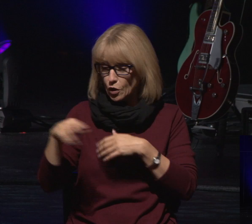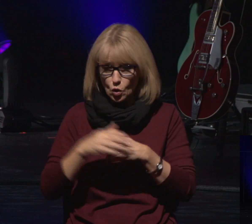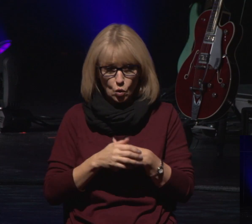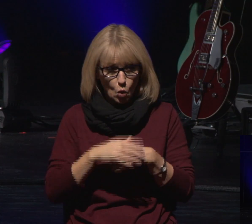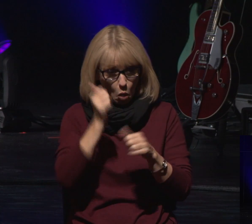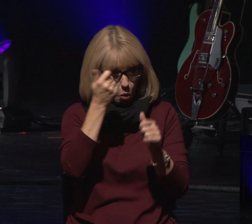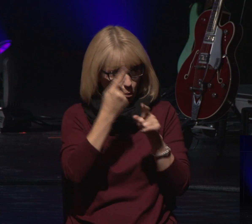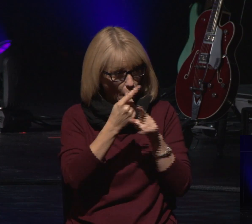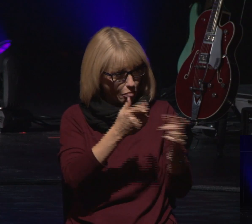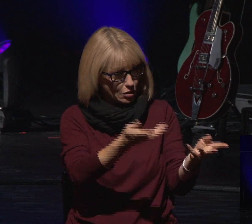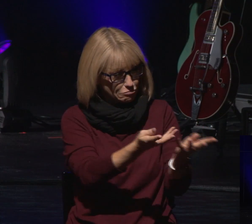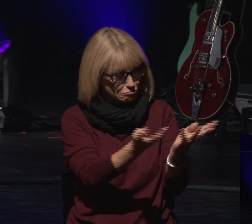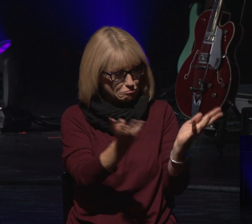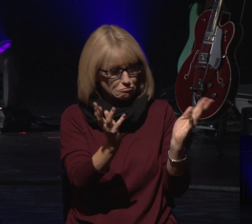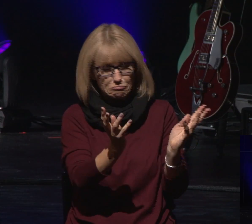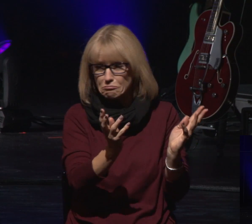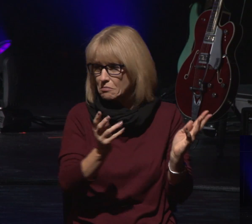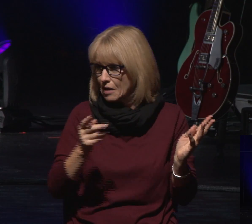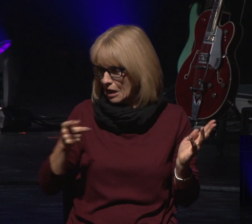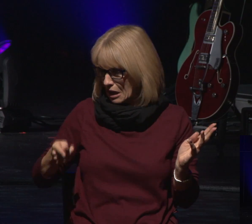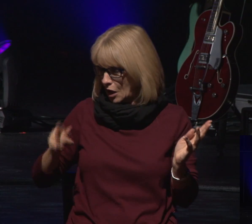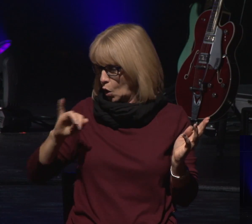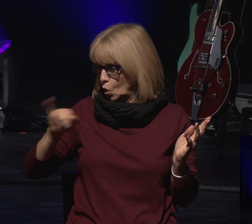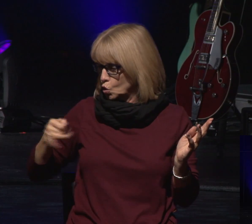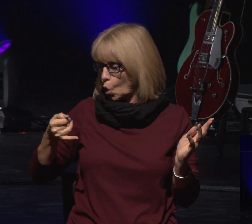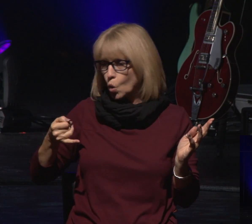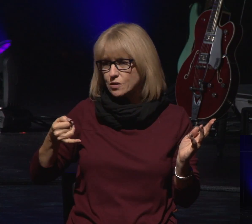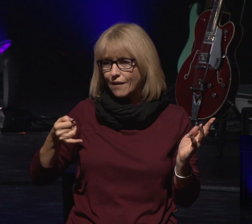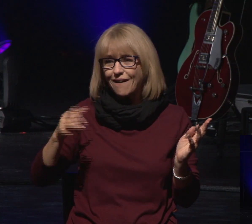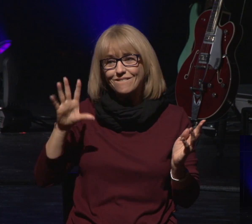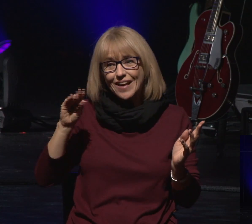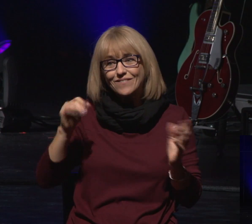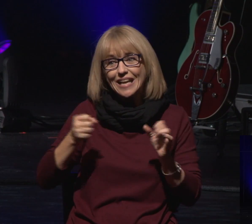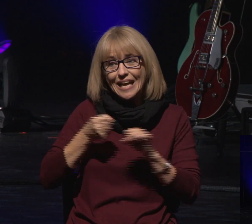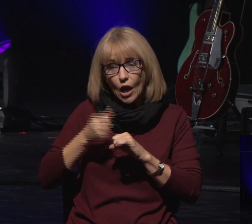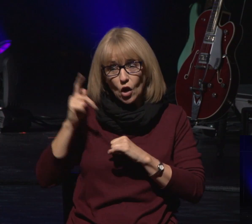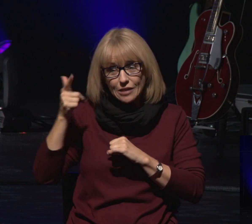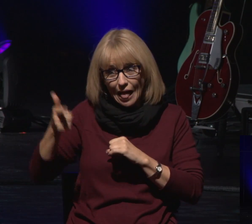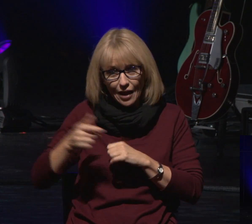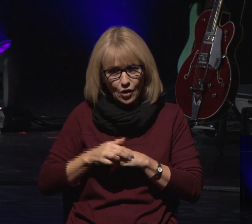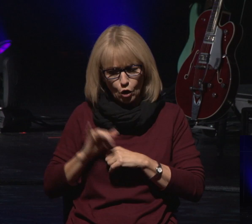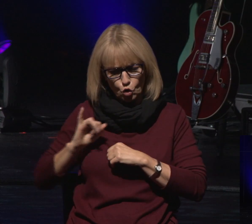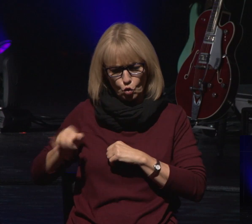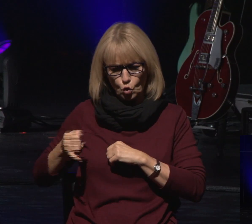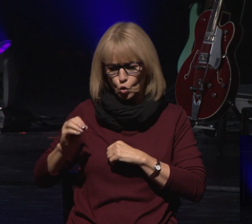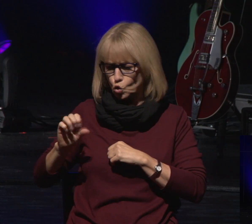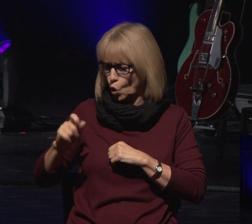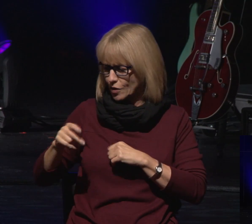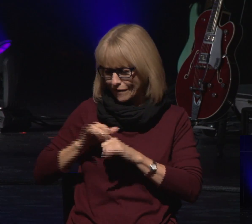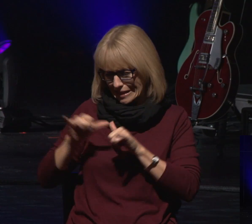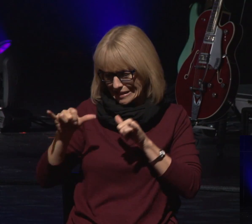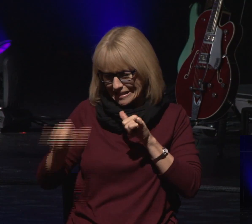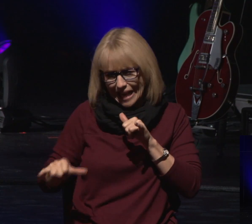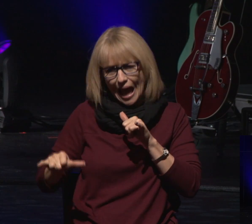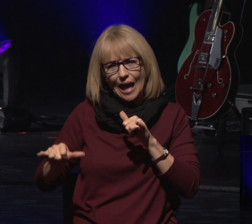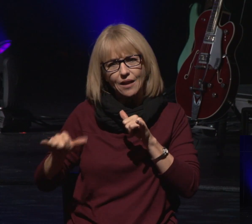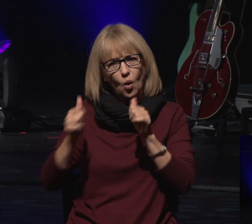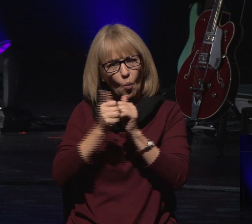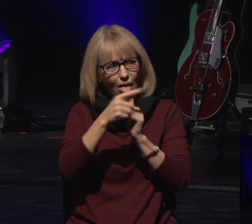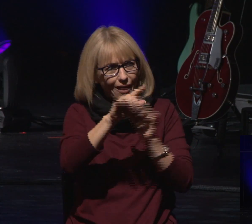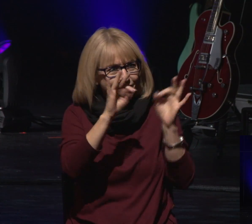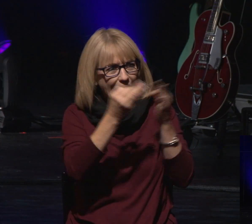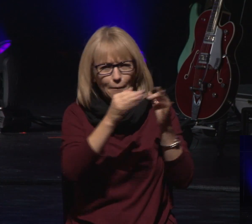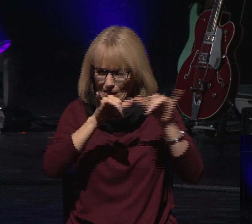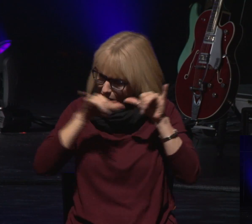and now the end of his life, 50 years pass in this one verse. Verse 22, Joseph stayed in Egypt along with all of his father's